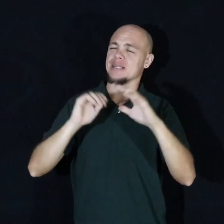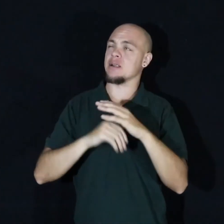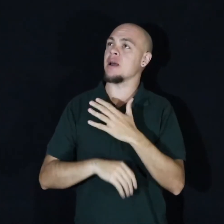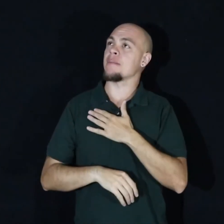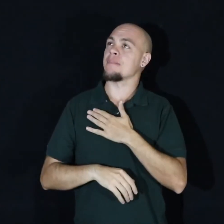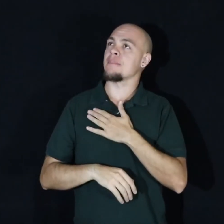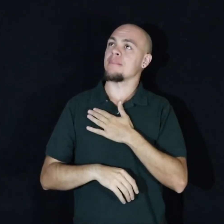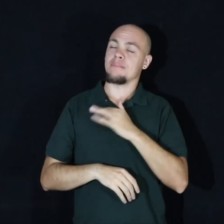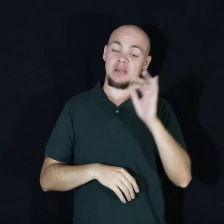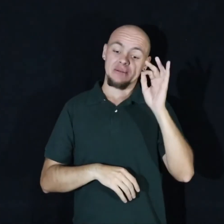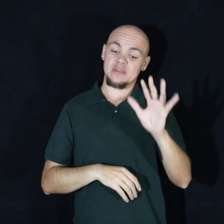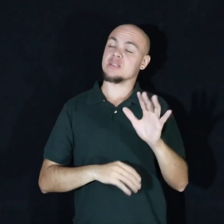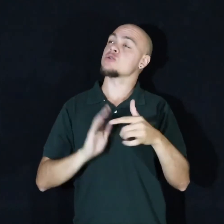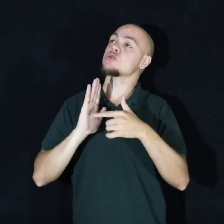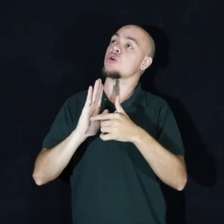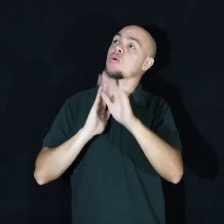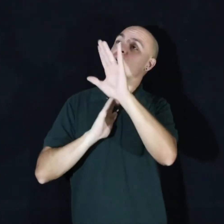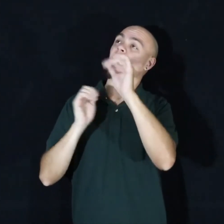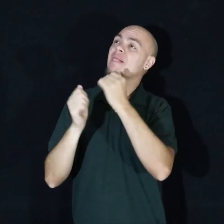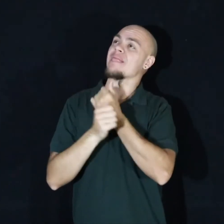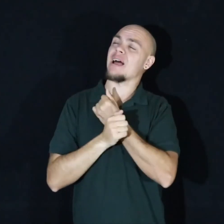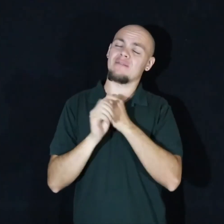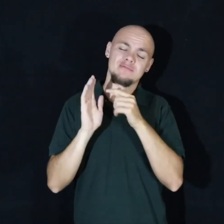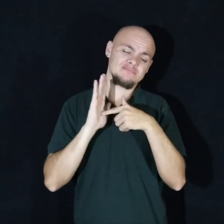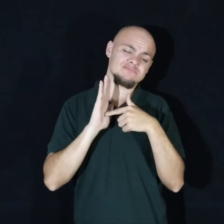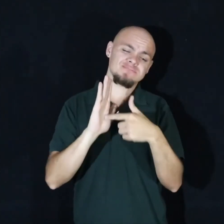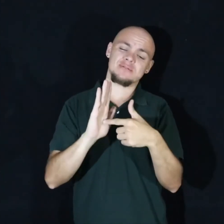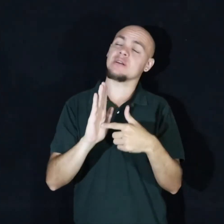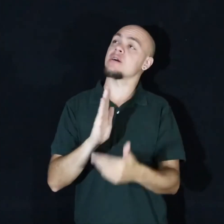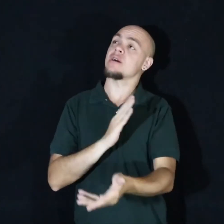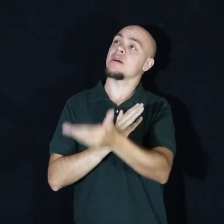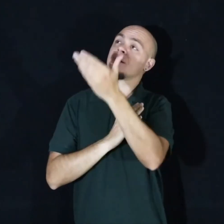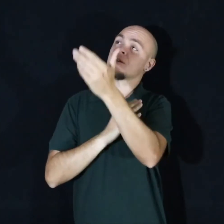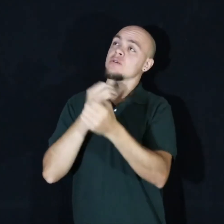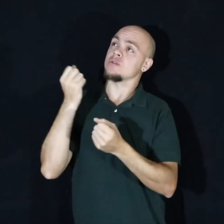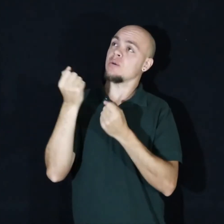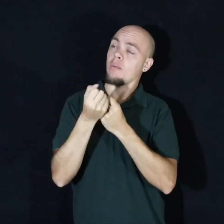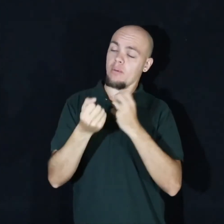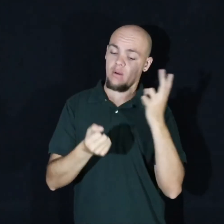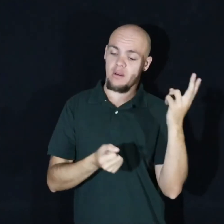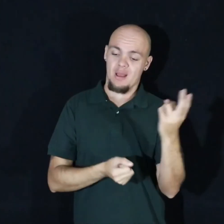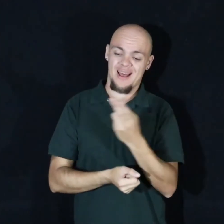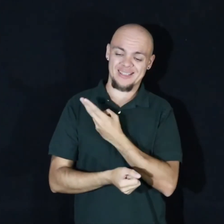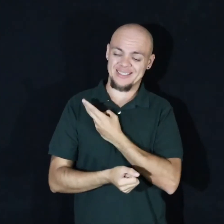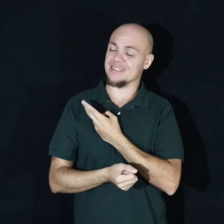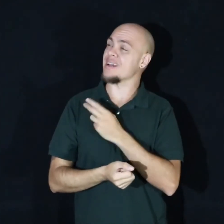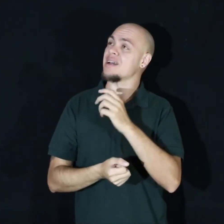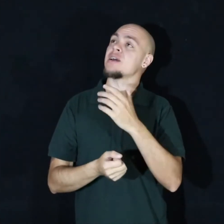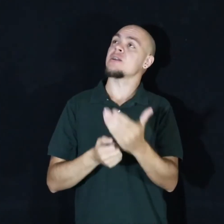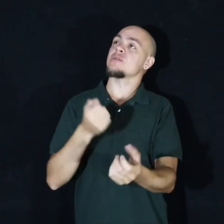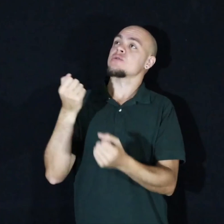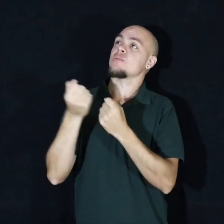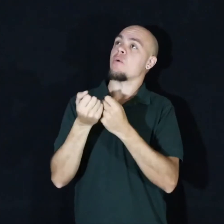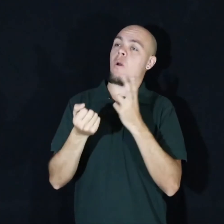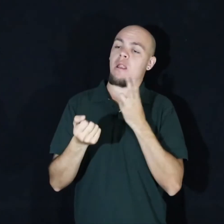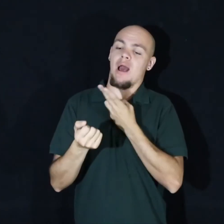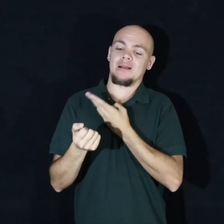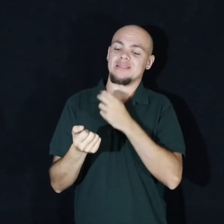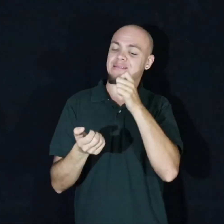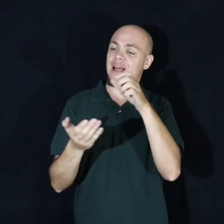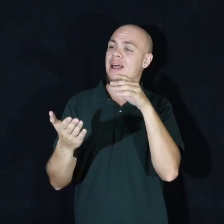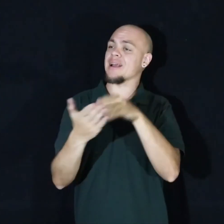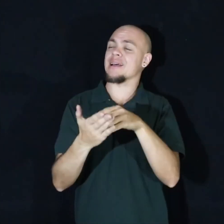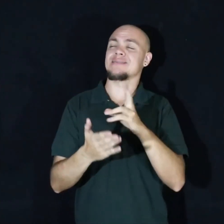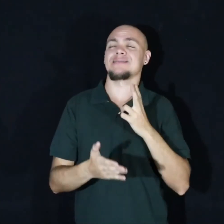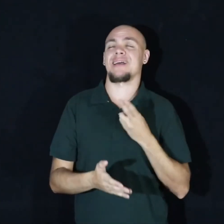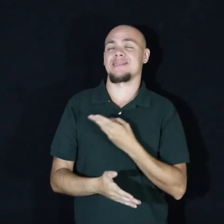great grace. My ministry will communicate your great love. My ministry will communicate that you are on our side, that you are for us and not